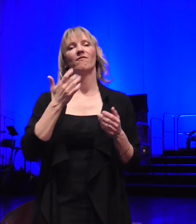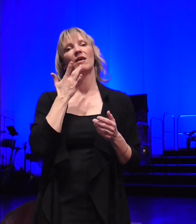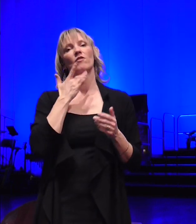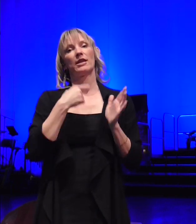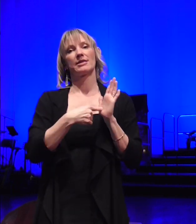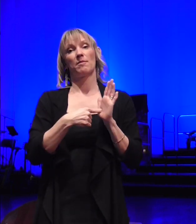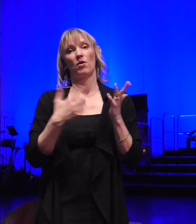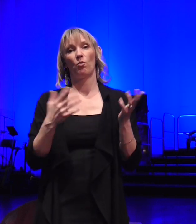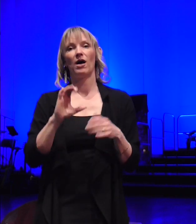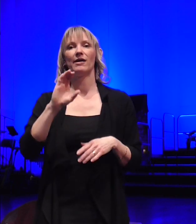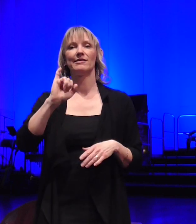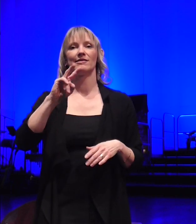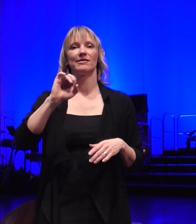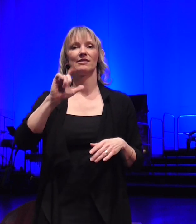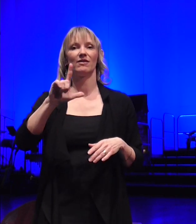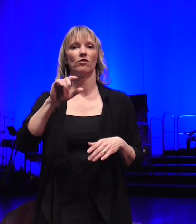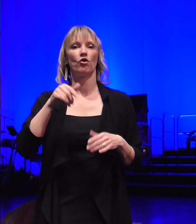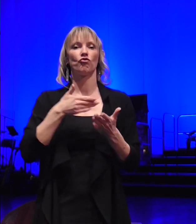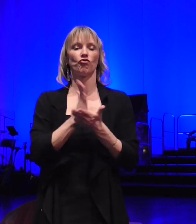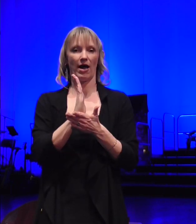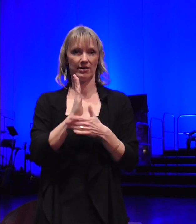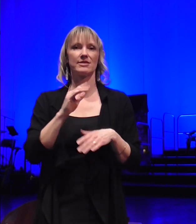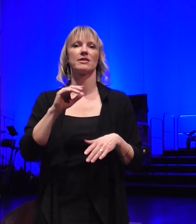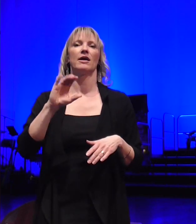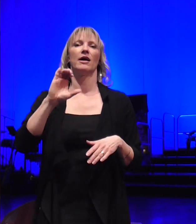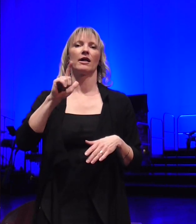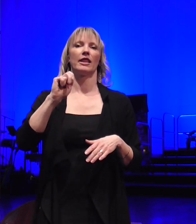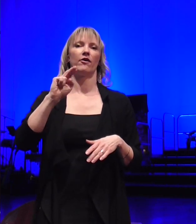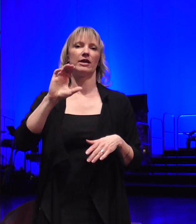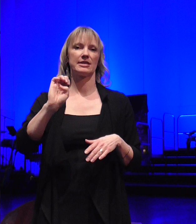is the great civil rights leader Clarence B. Jones,